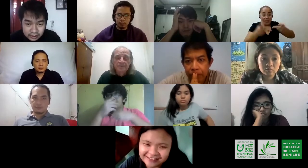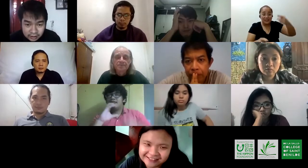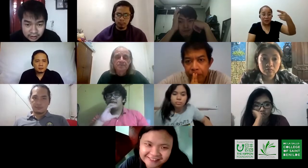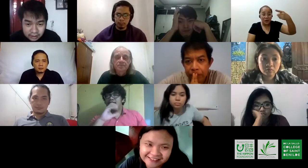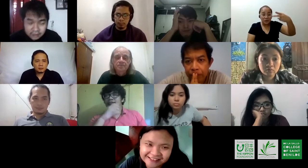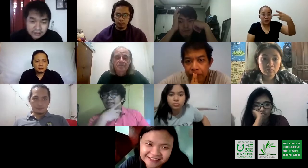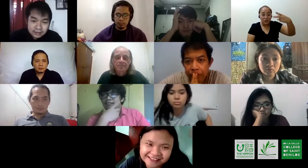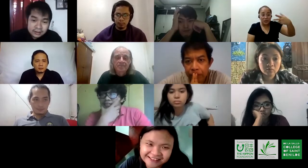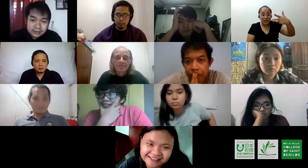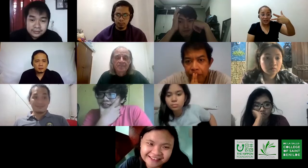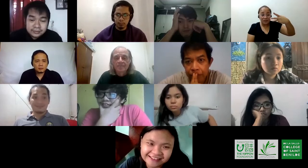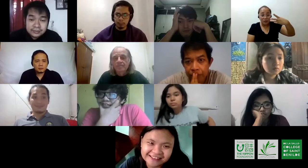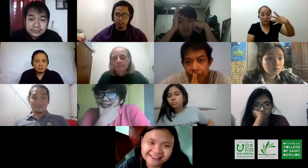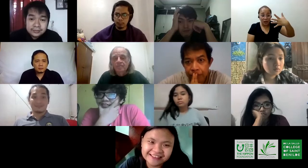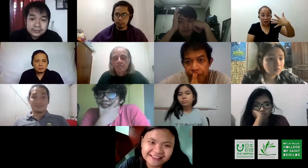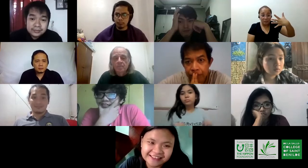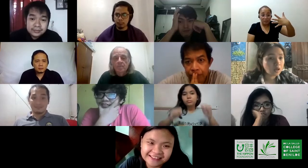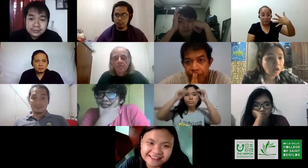Different?